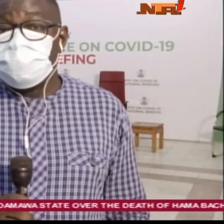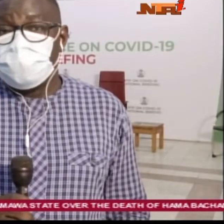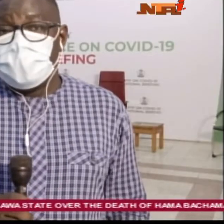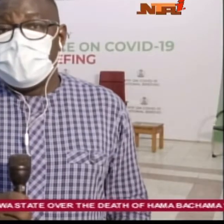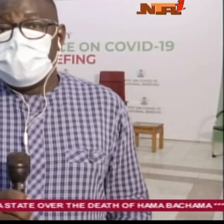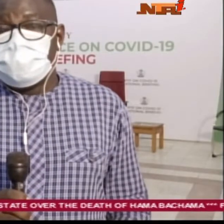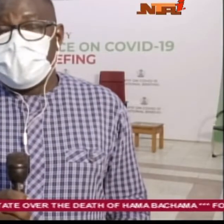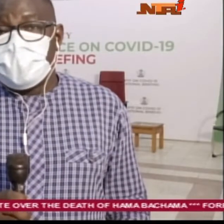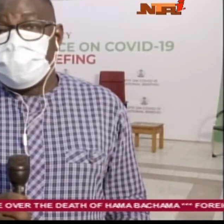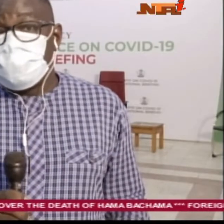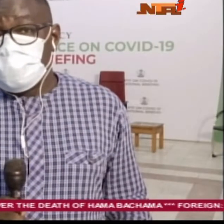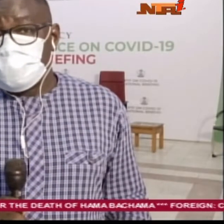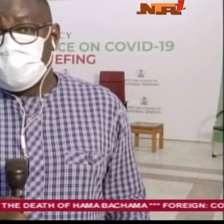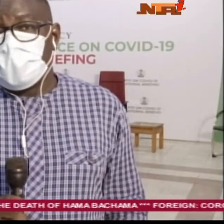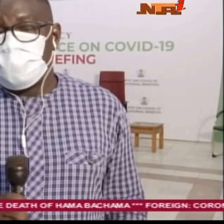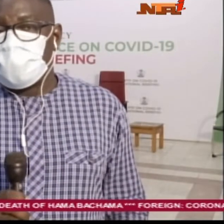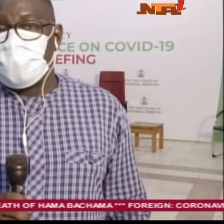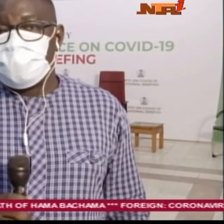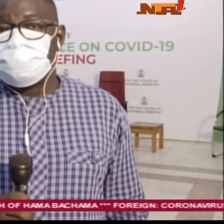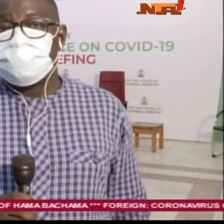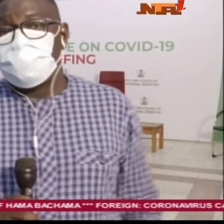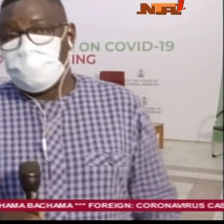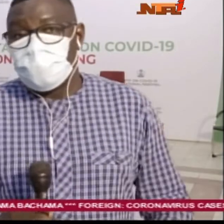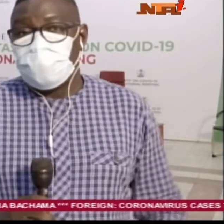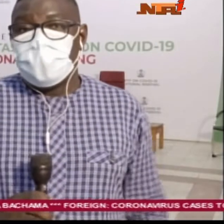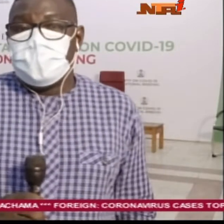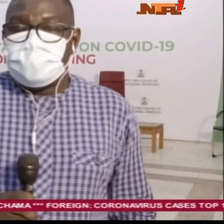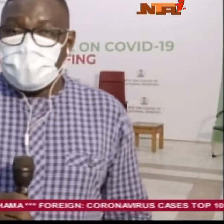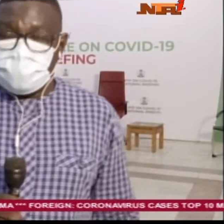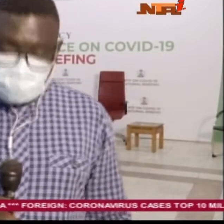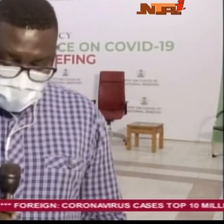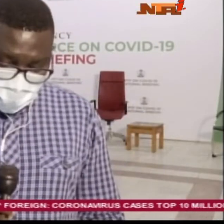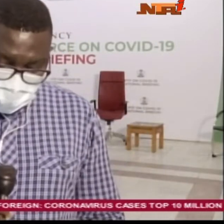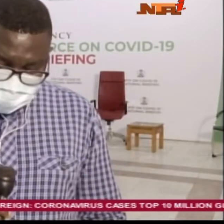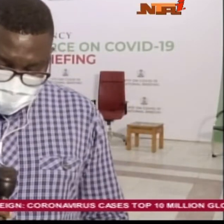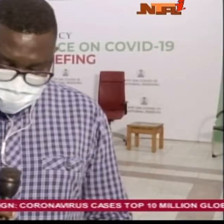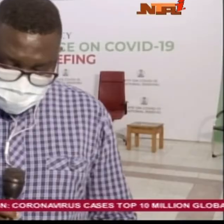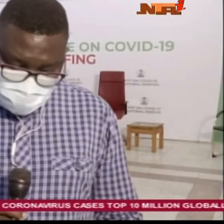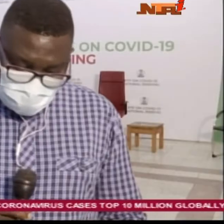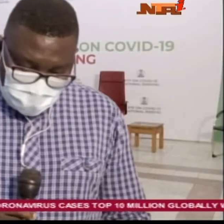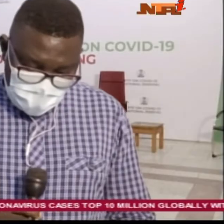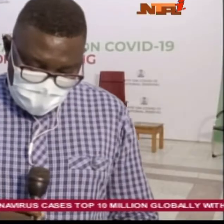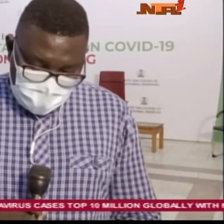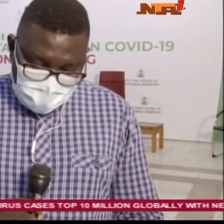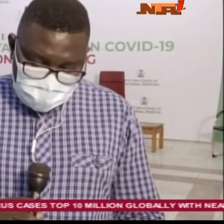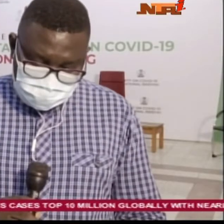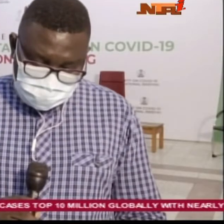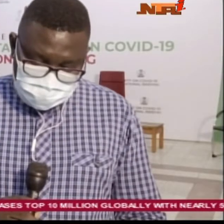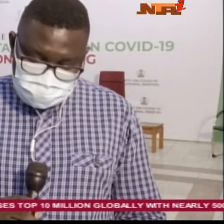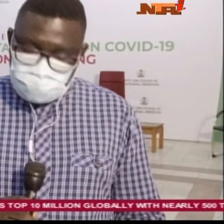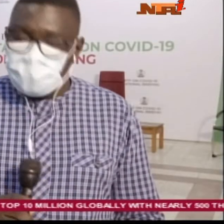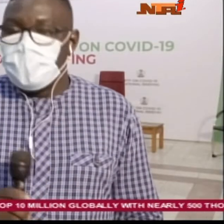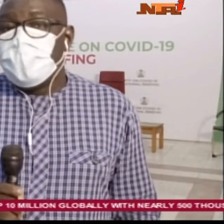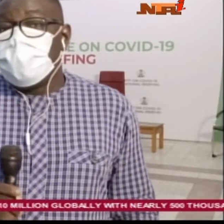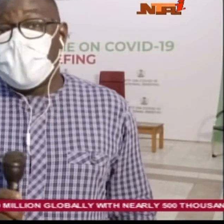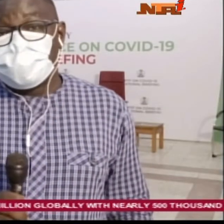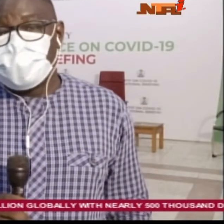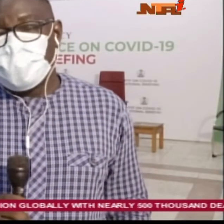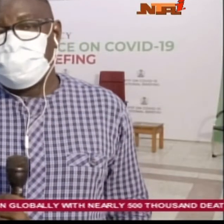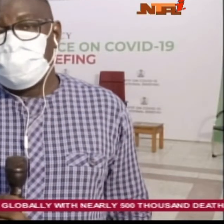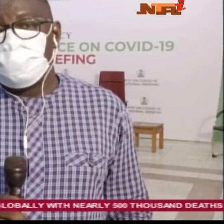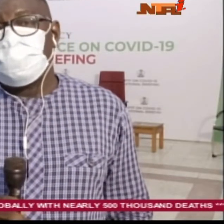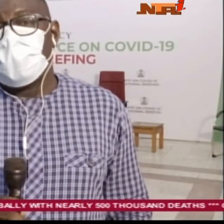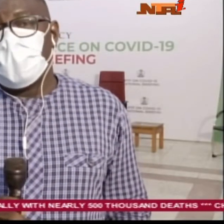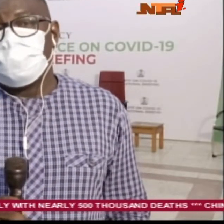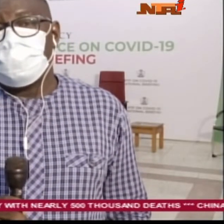resume their revision and preparation for their final exams. Also,